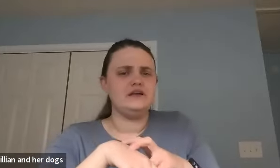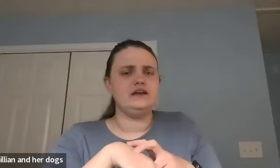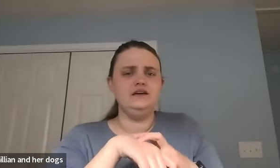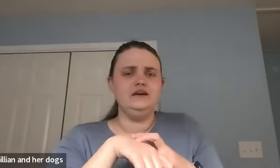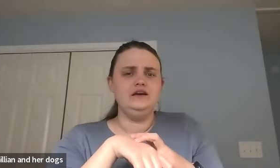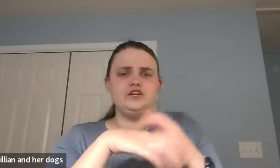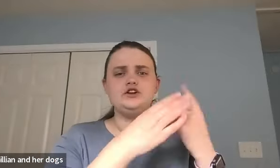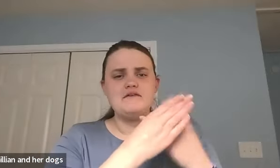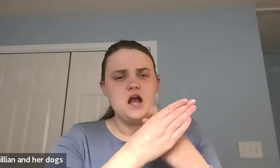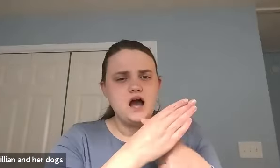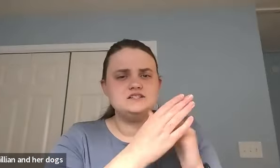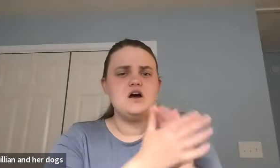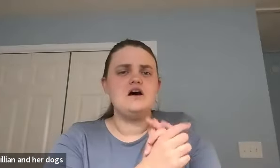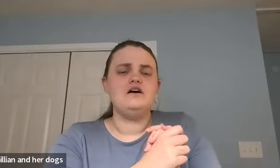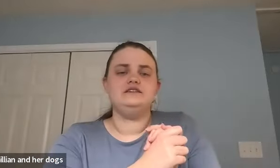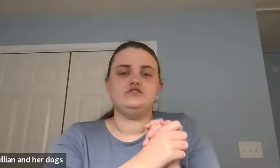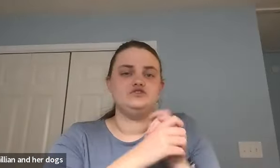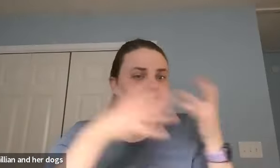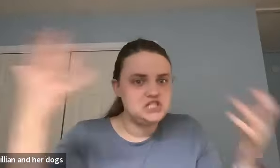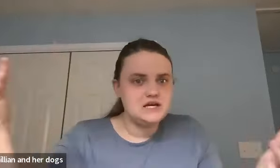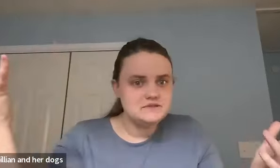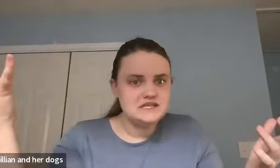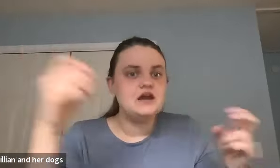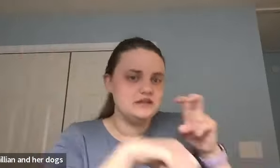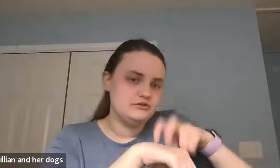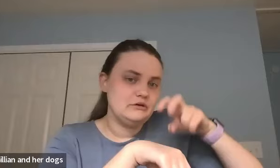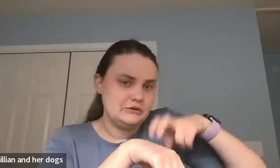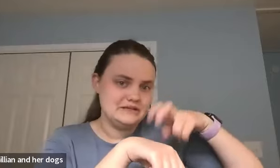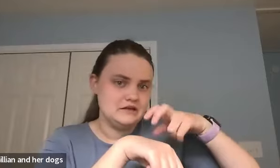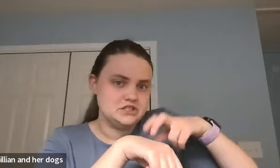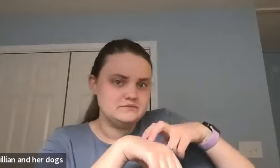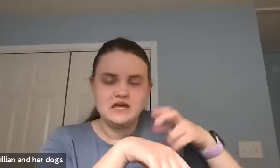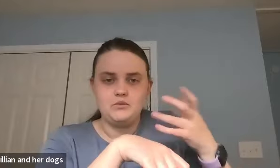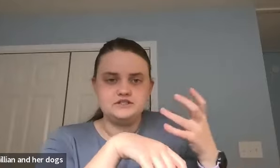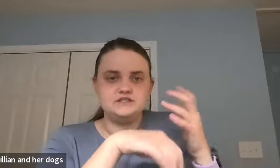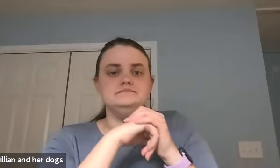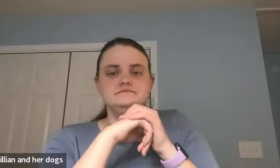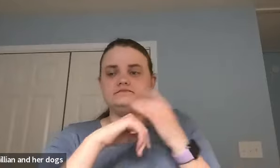like, you know, you're having hot dogs and there's only chips there and you can do potato chip, that works.